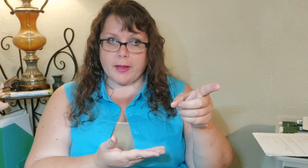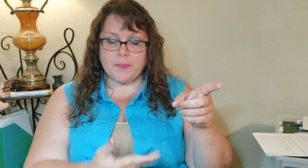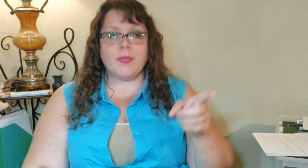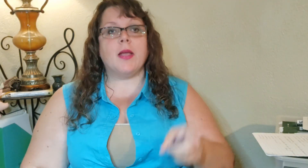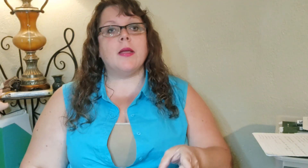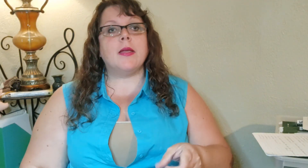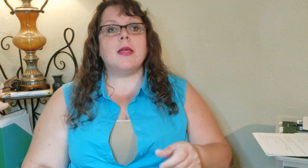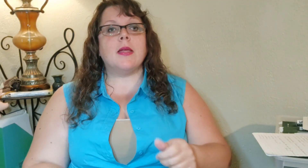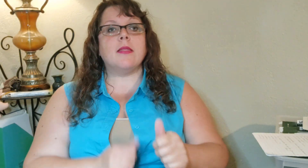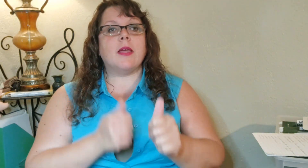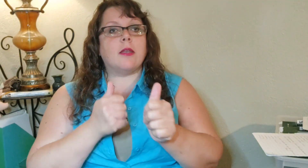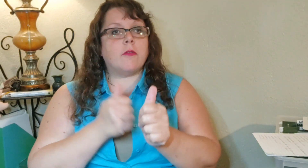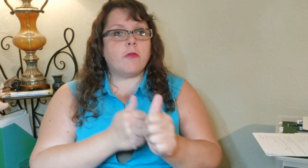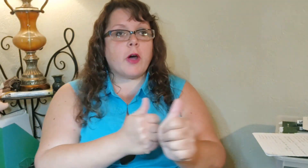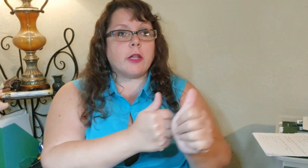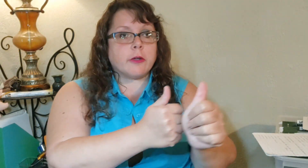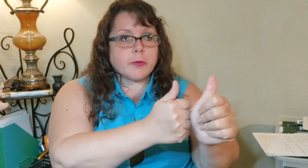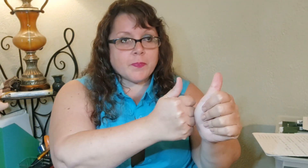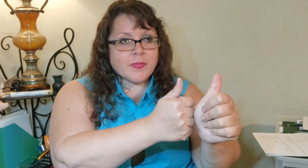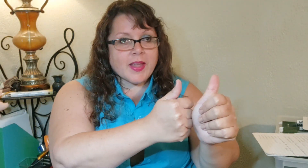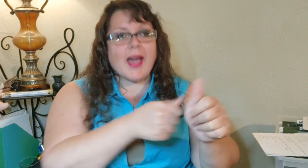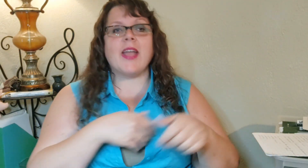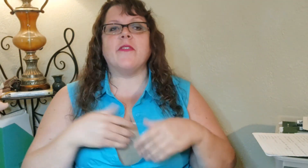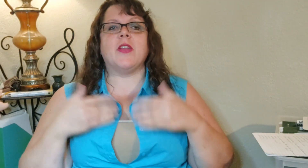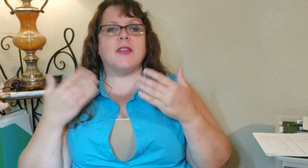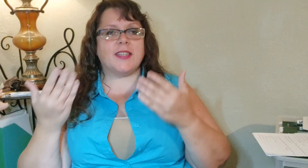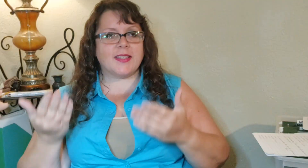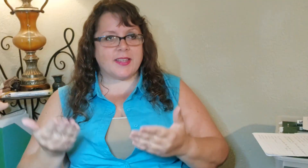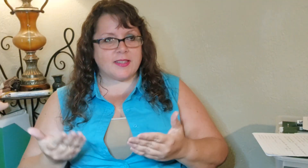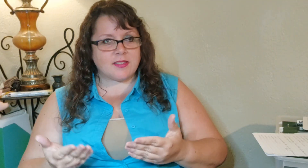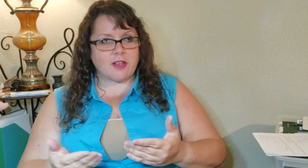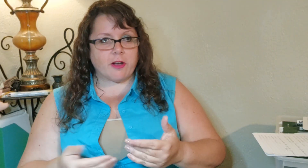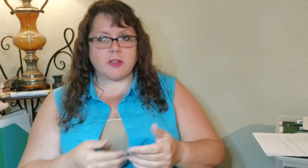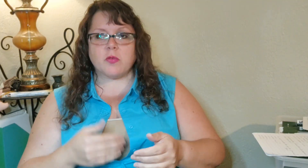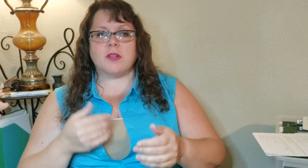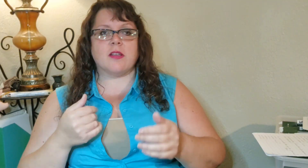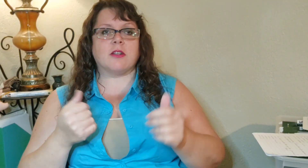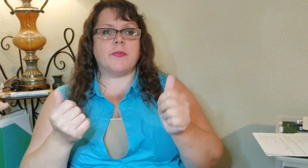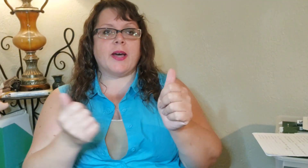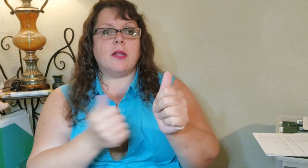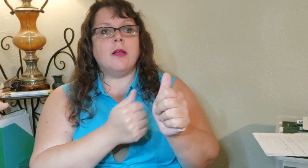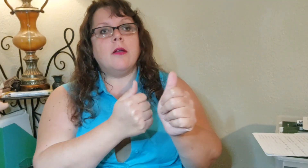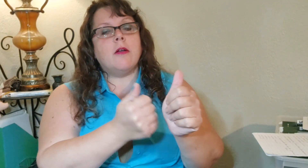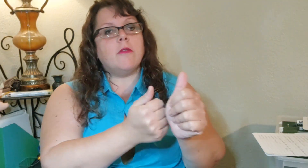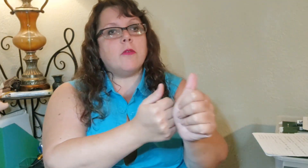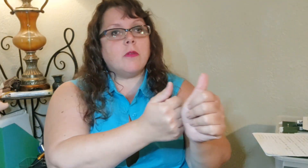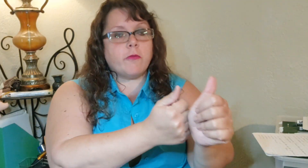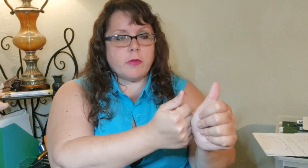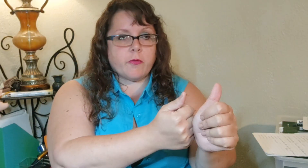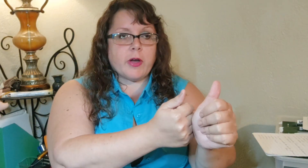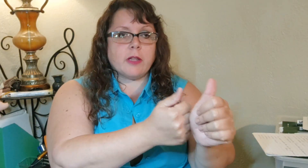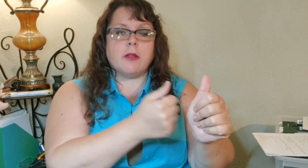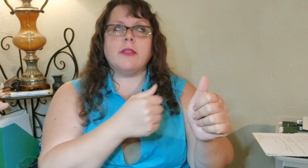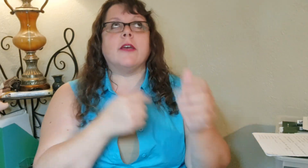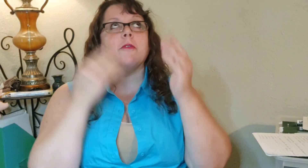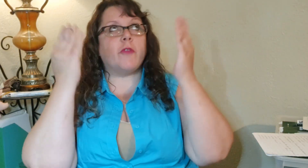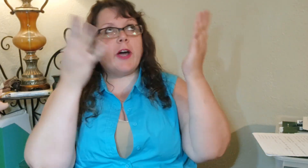way, and then follow. I've even done that in songs where it's talking about the